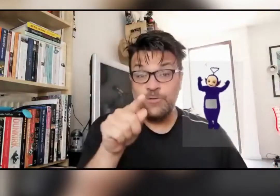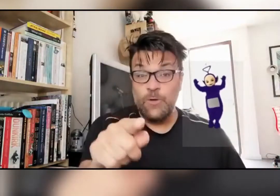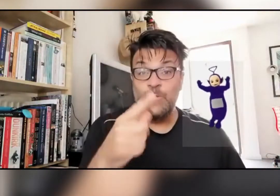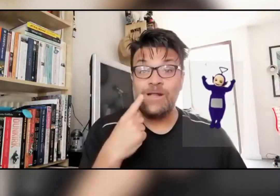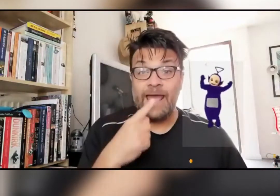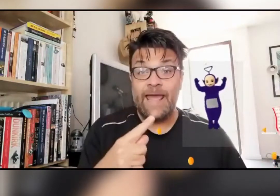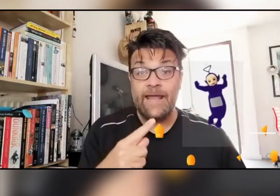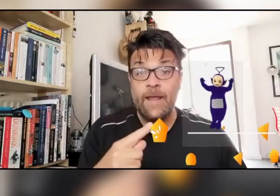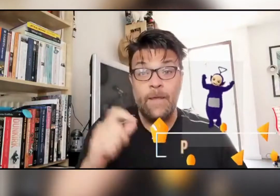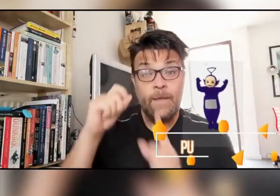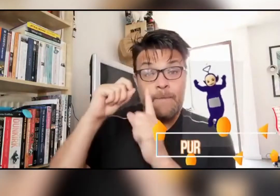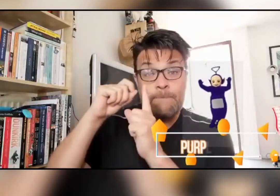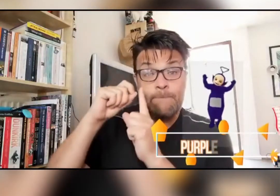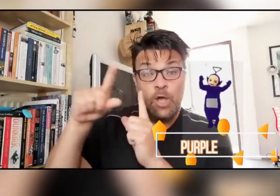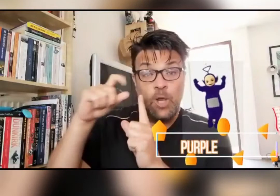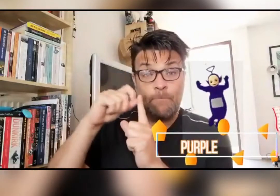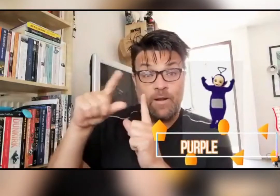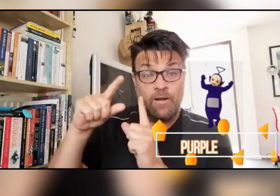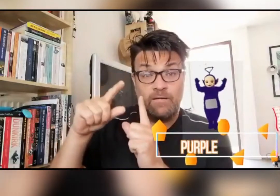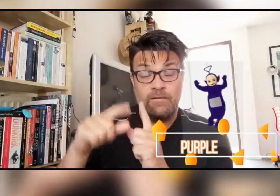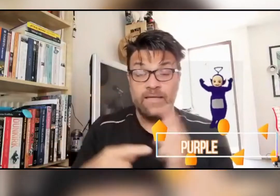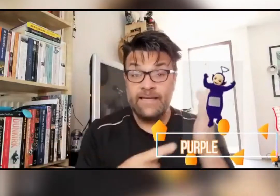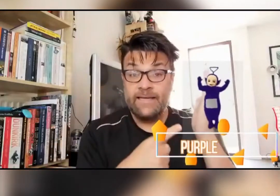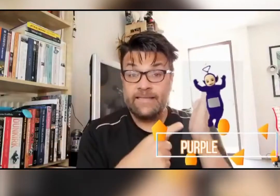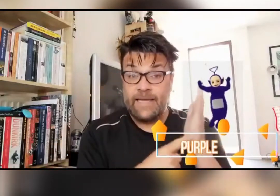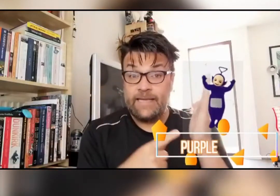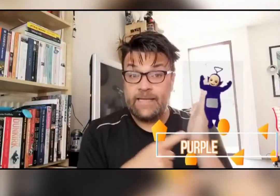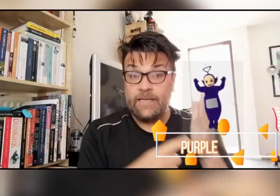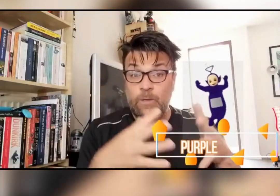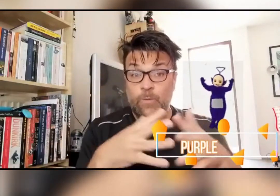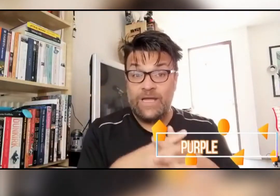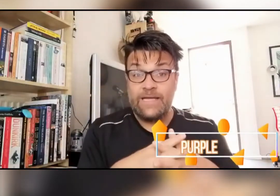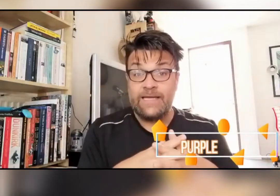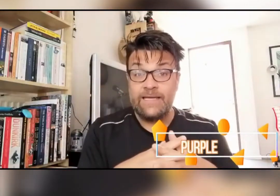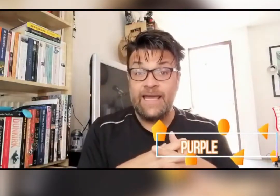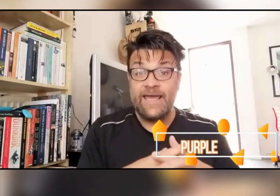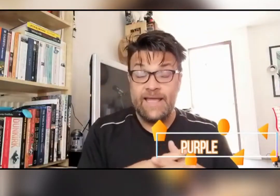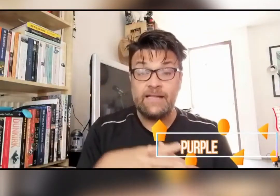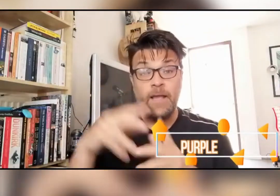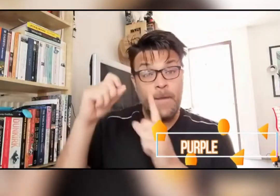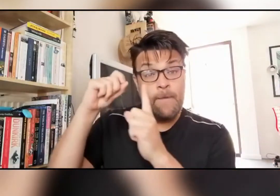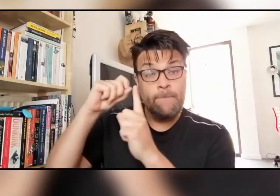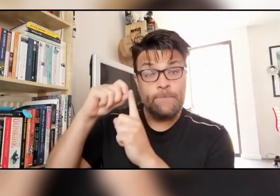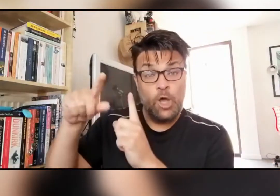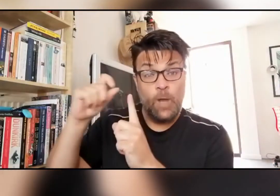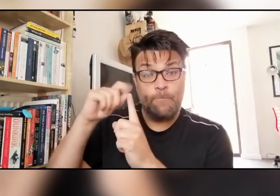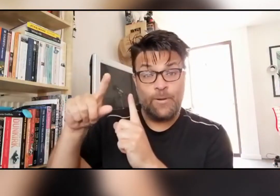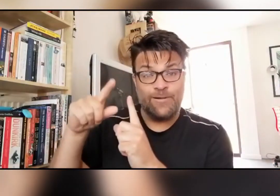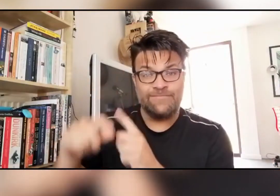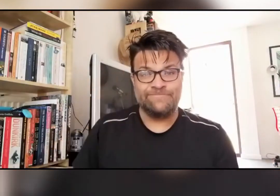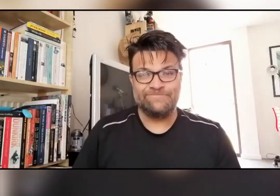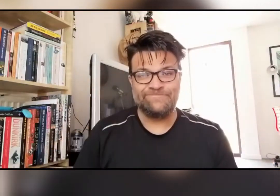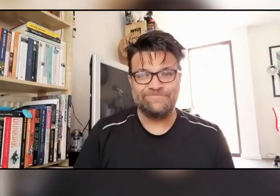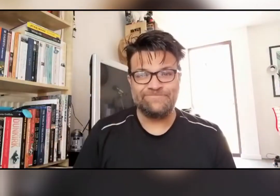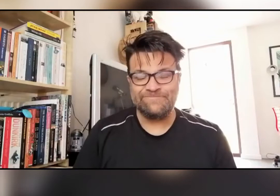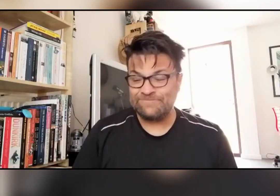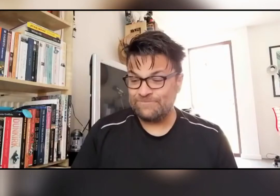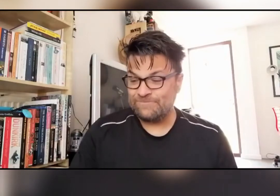You say purple. Tinky Winky is purple.